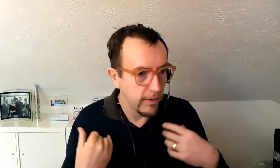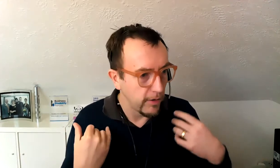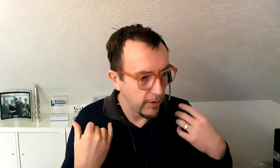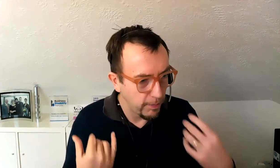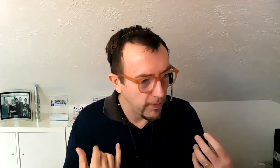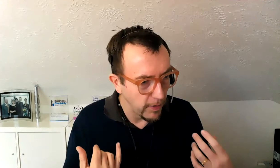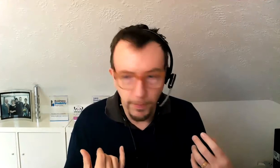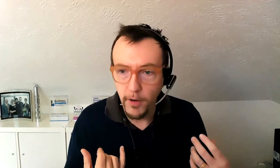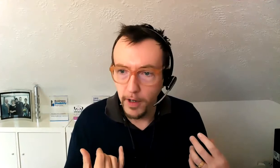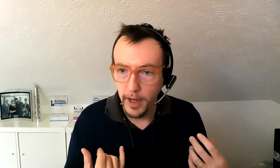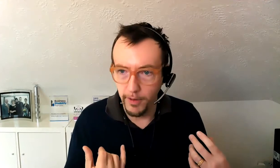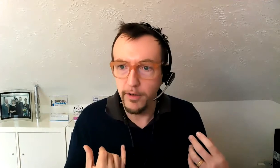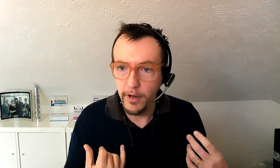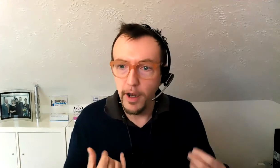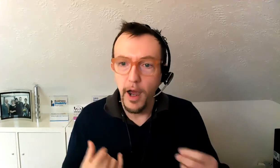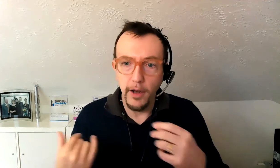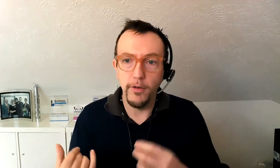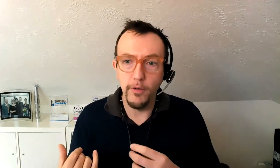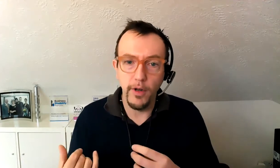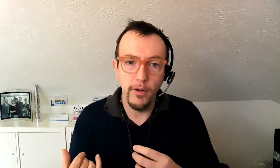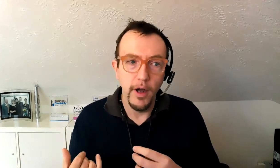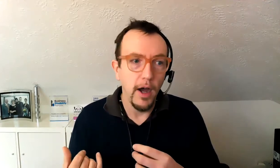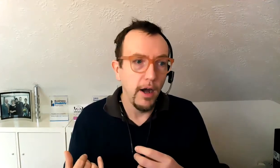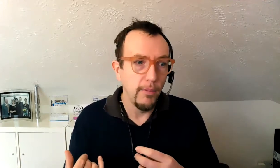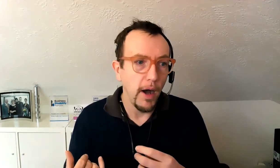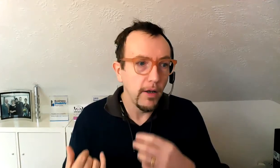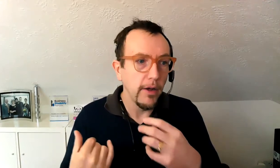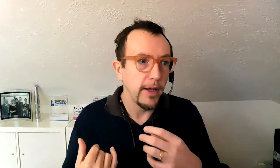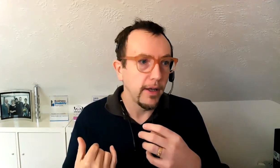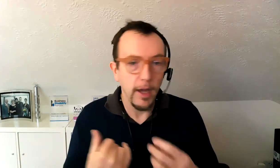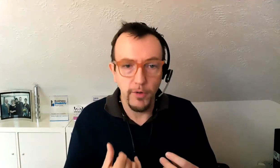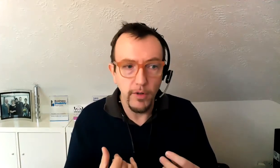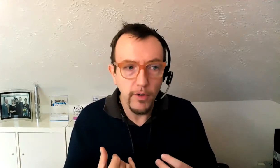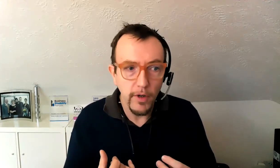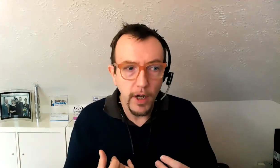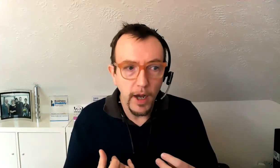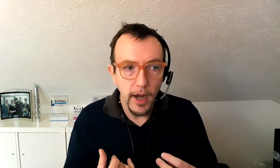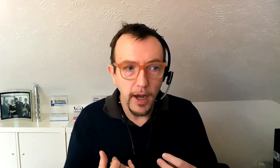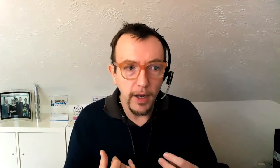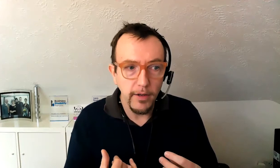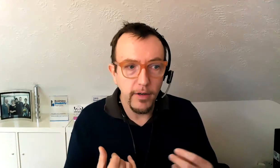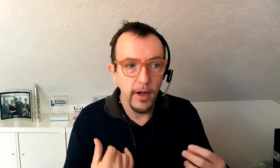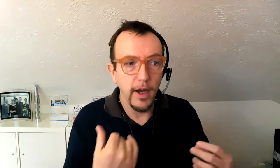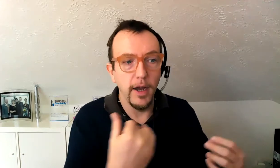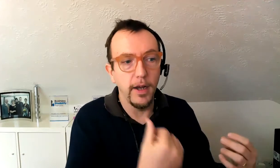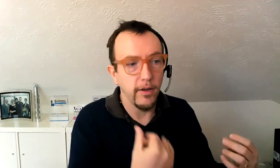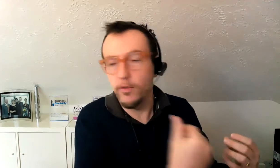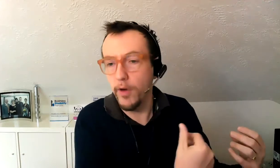to the spoken language, and there's also unlike captions, it doesn't